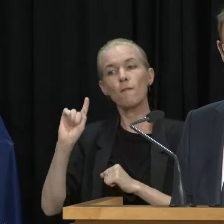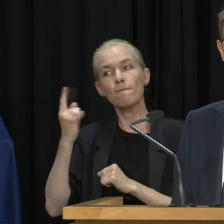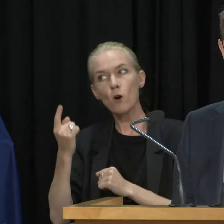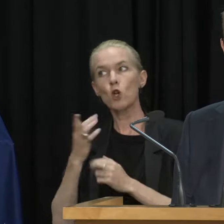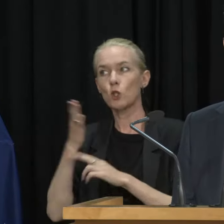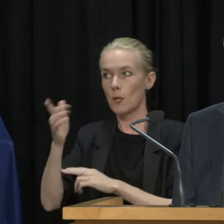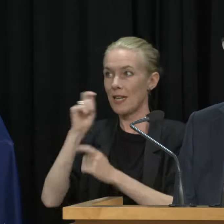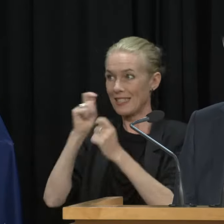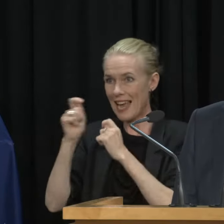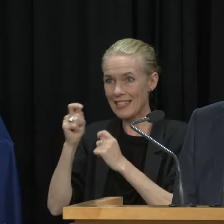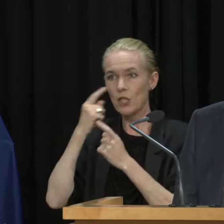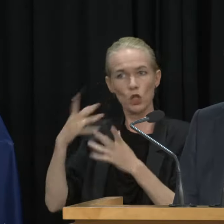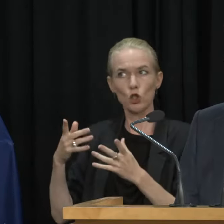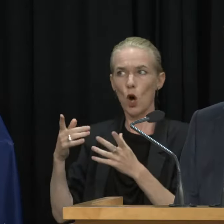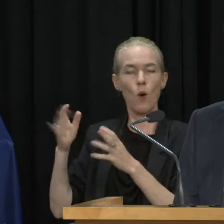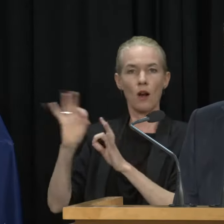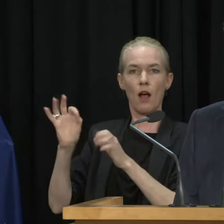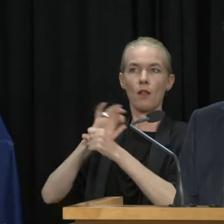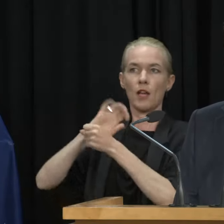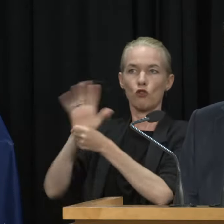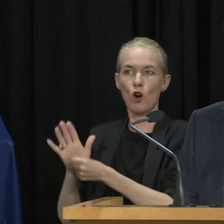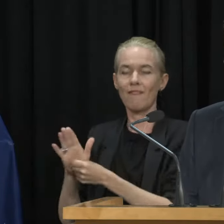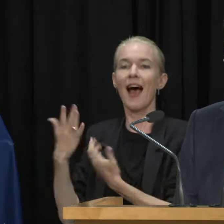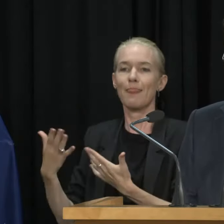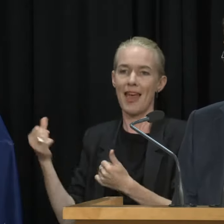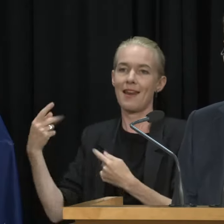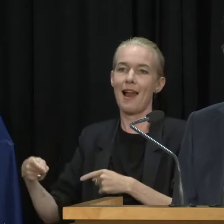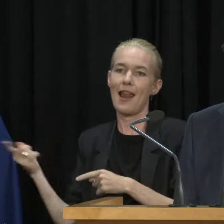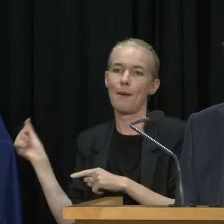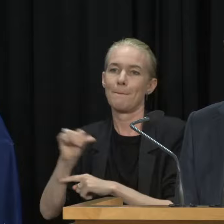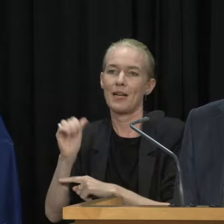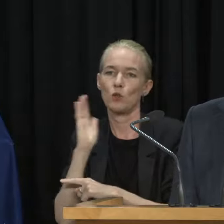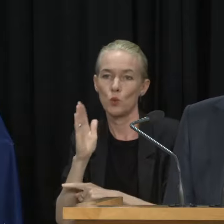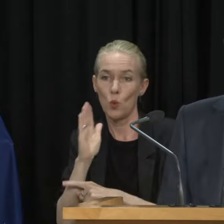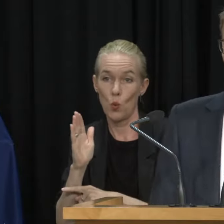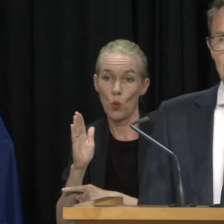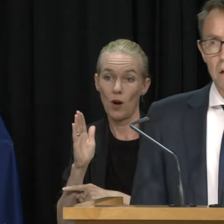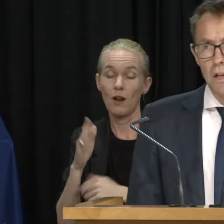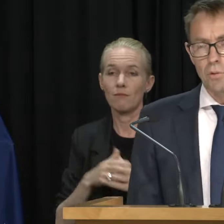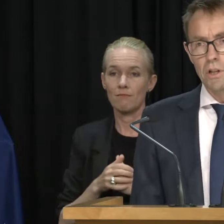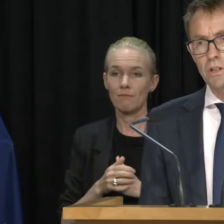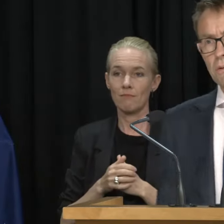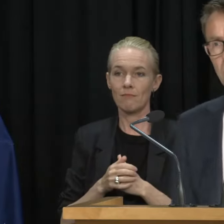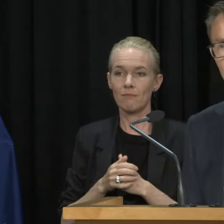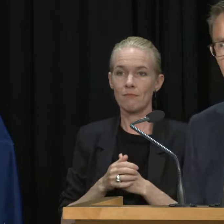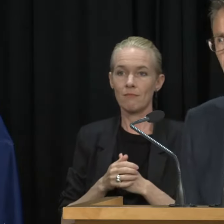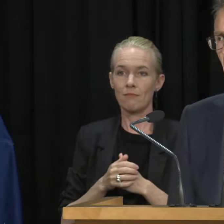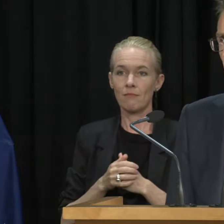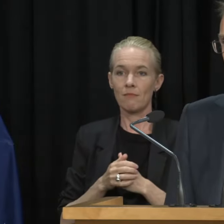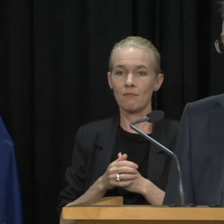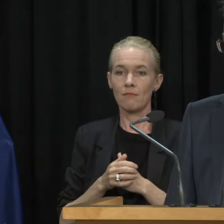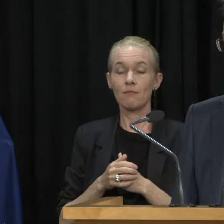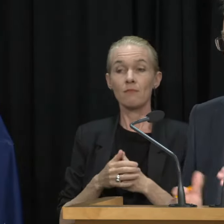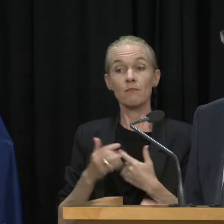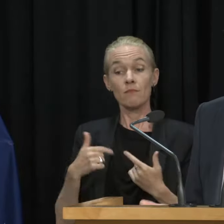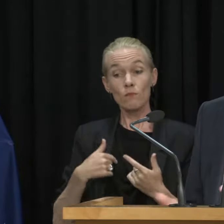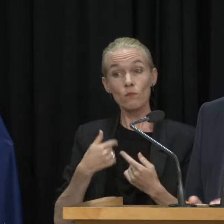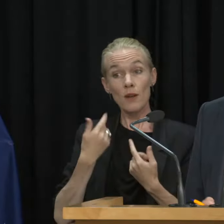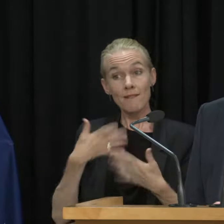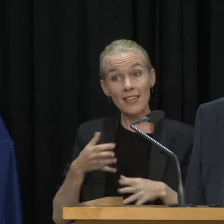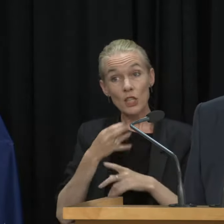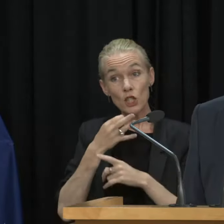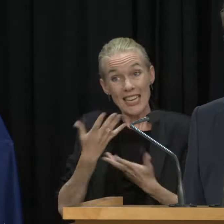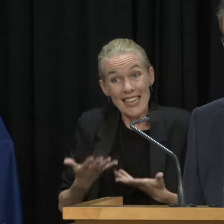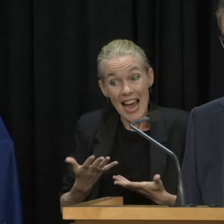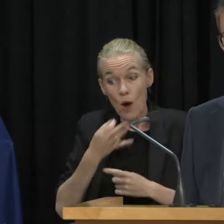And we did catch this case before this person went back to school. The reason we have asked all the students